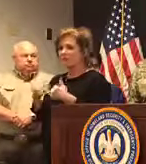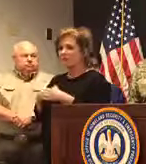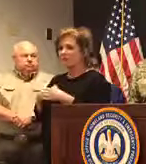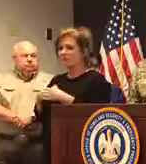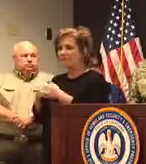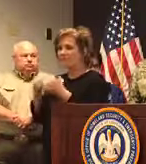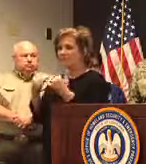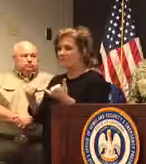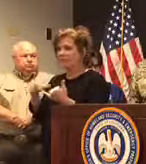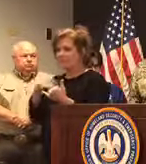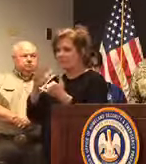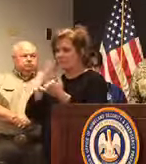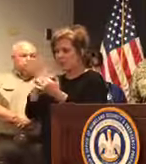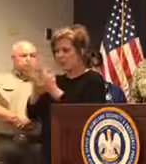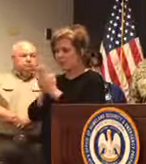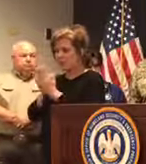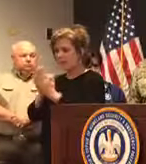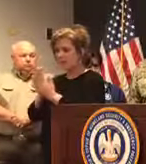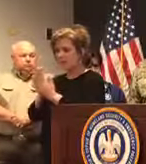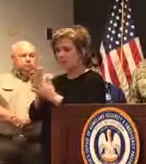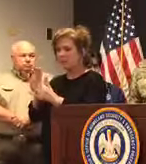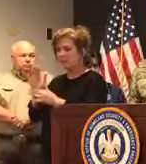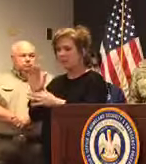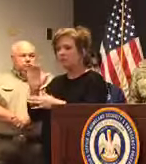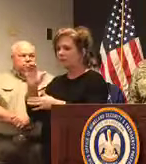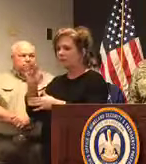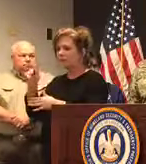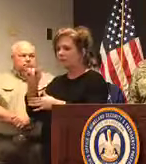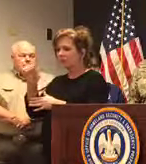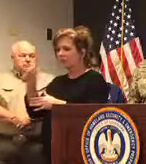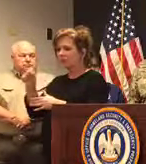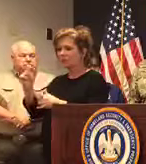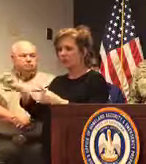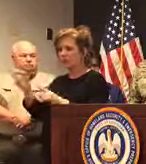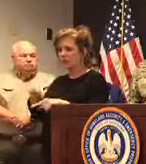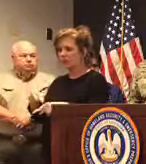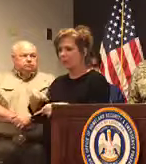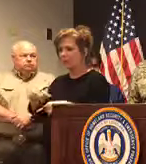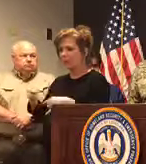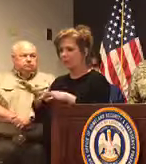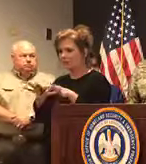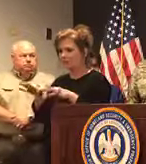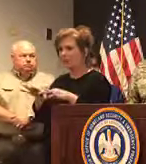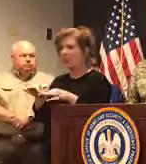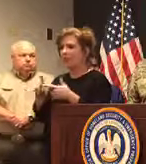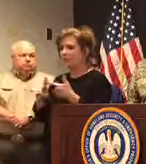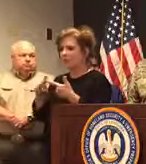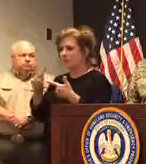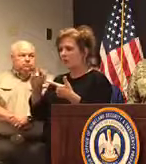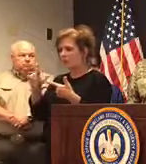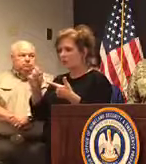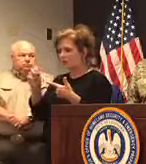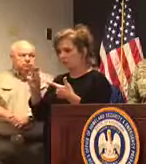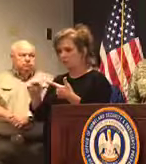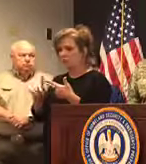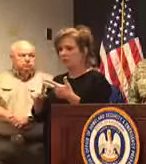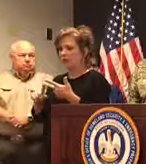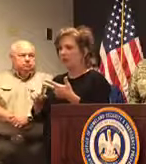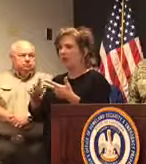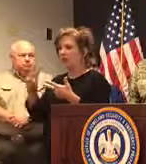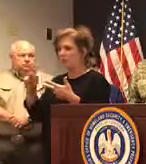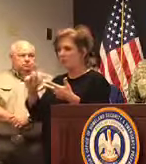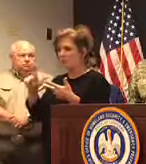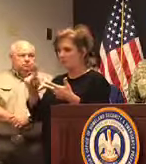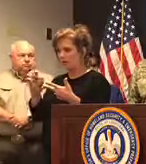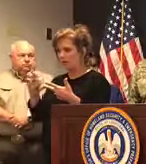ask General Curtis to come up and brief you, followed by Secretary Wilson and then Secretary